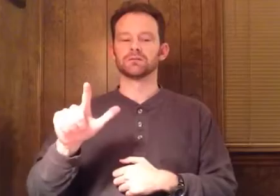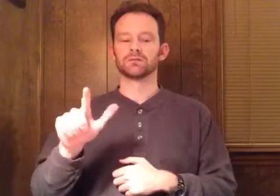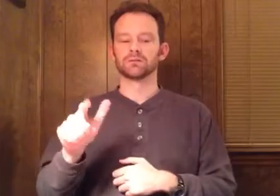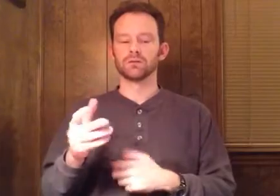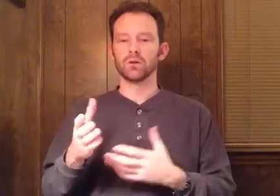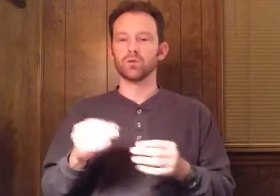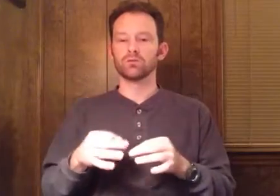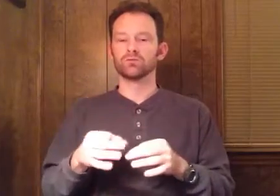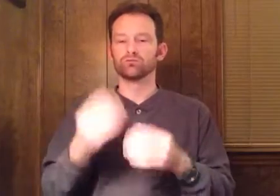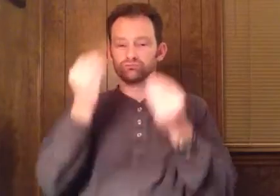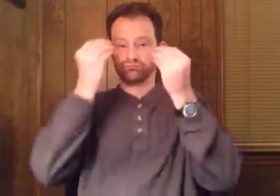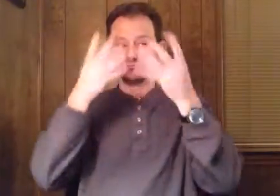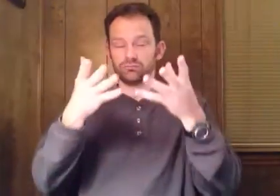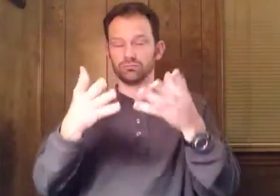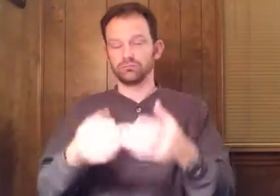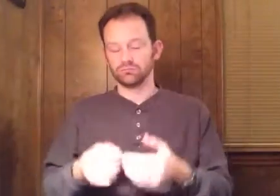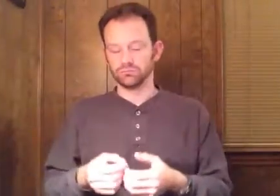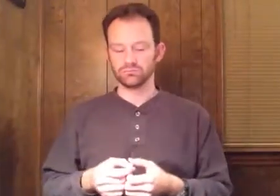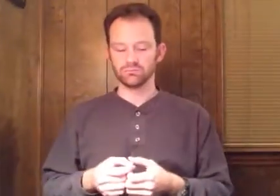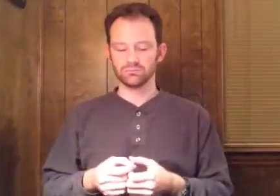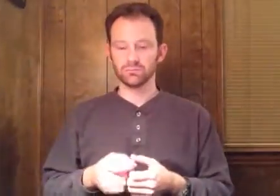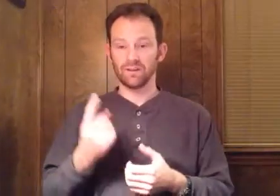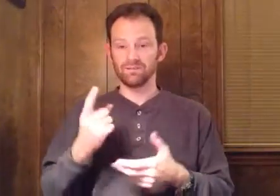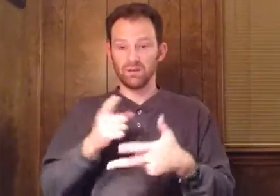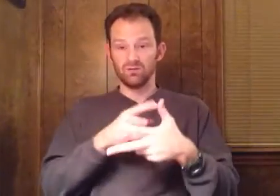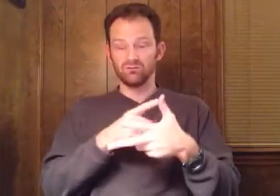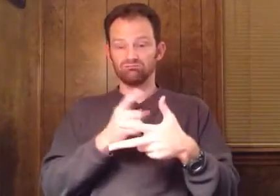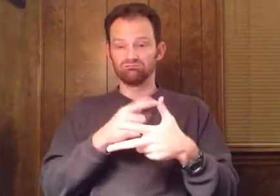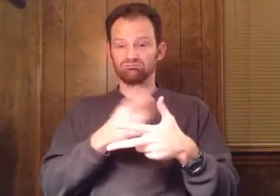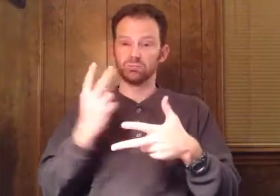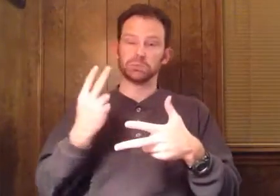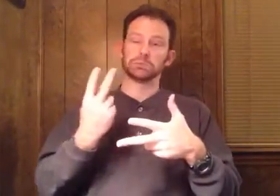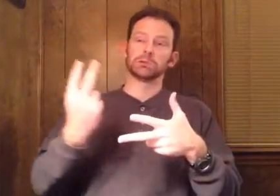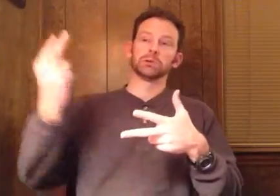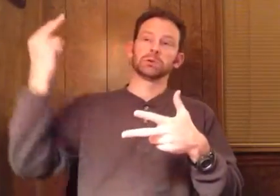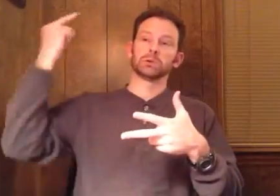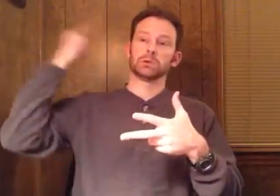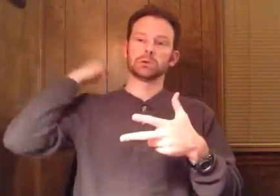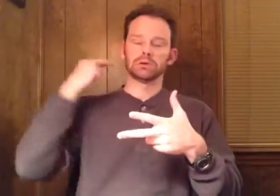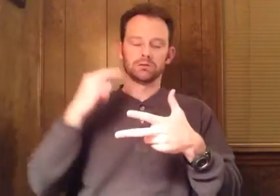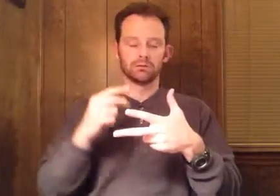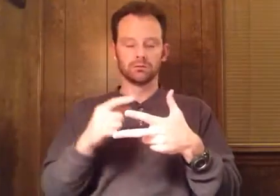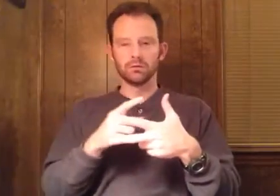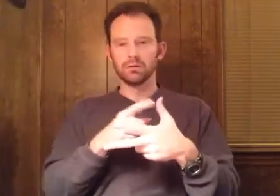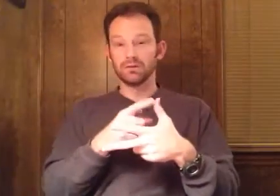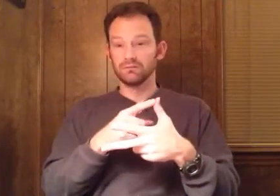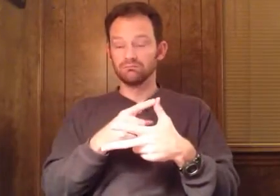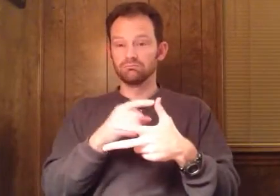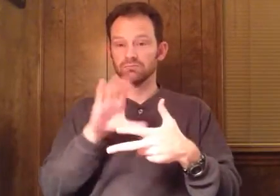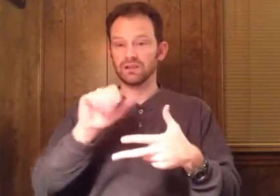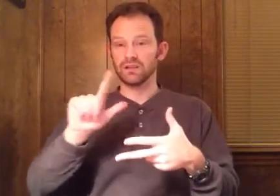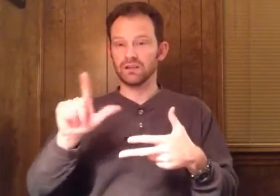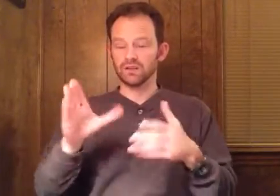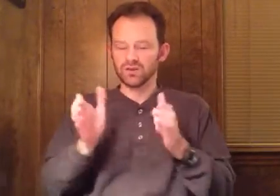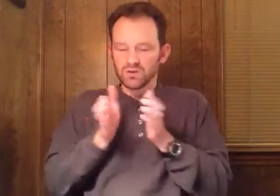points. The first is as follows. Recall from previous chapters that the cell is the smallest unit of life. Therefore, it is much too small